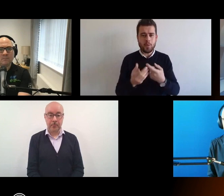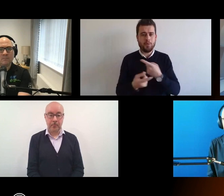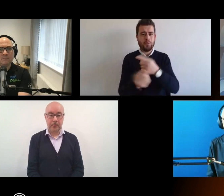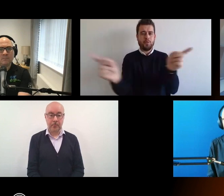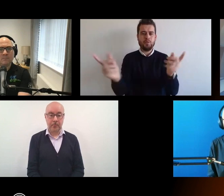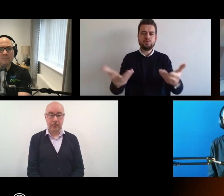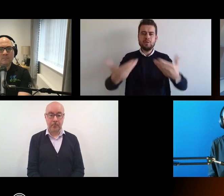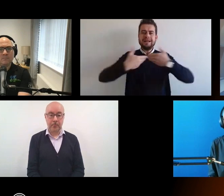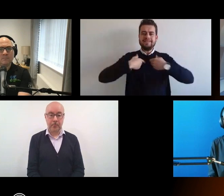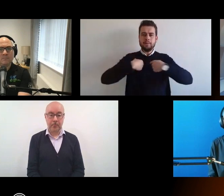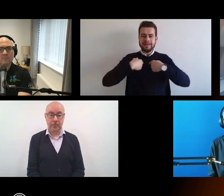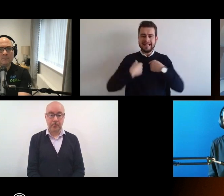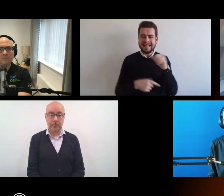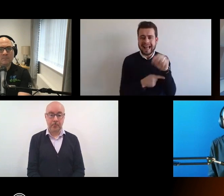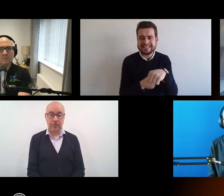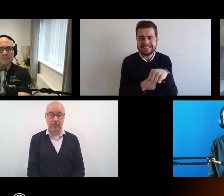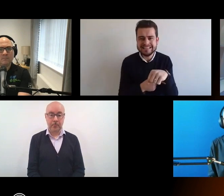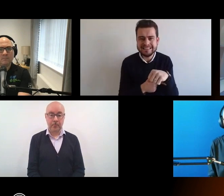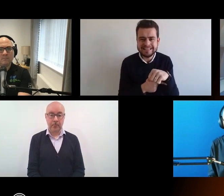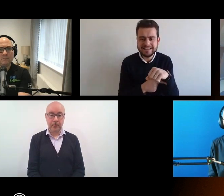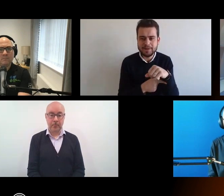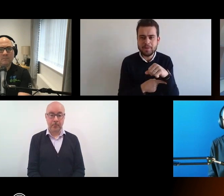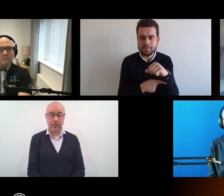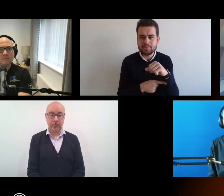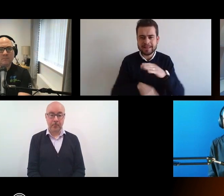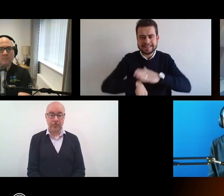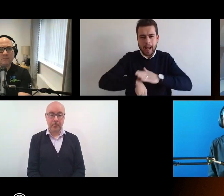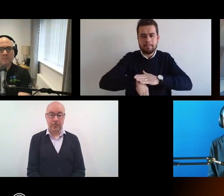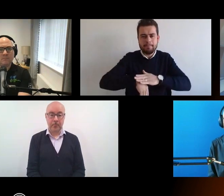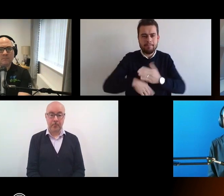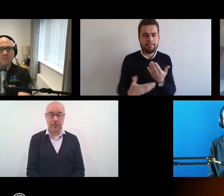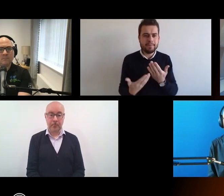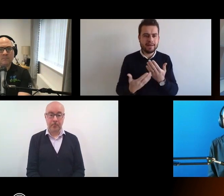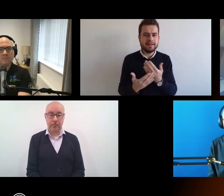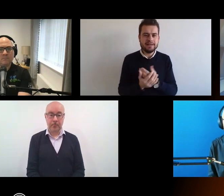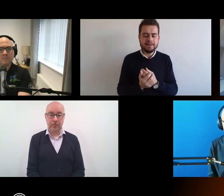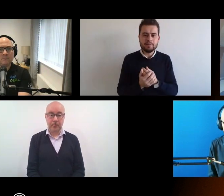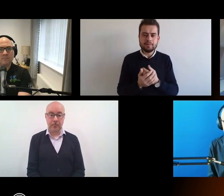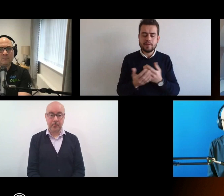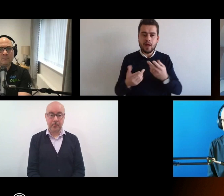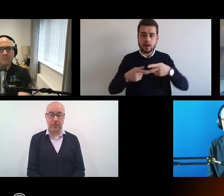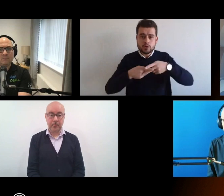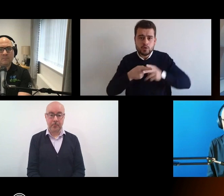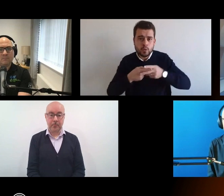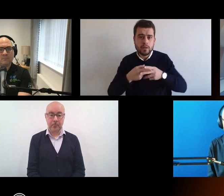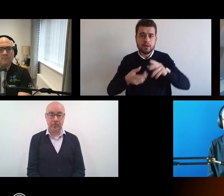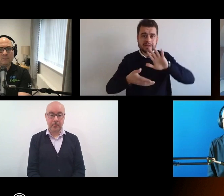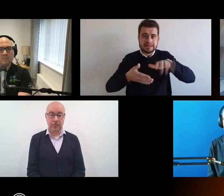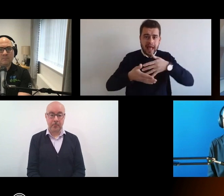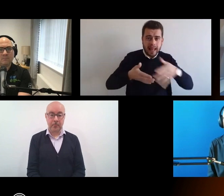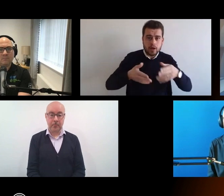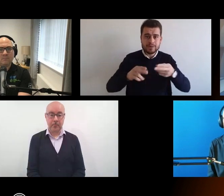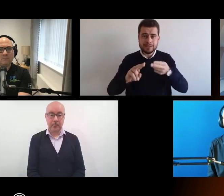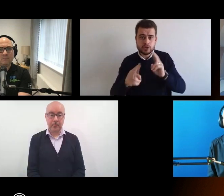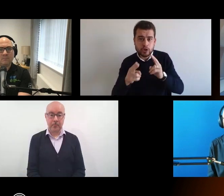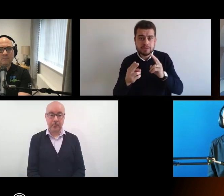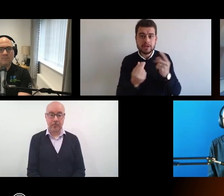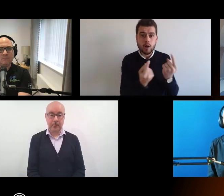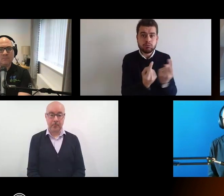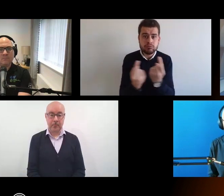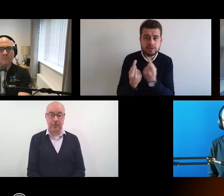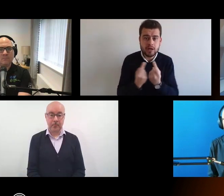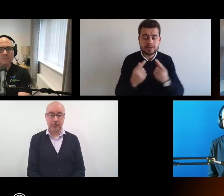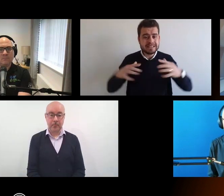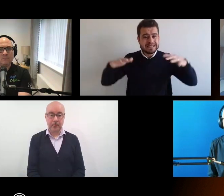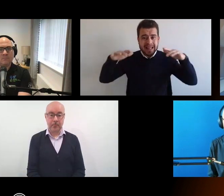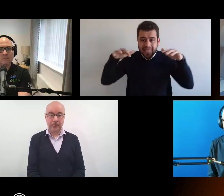disheartening. I think it's about time for you to give me a yes, for the industry to give me a yes when I ask for something.